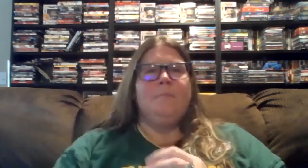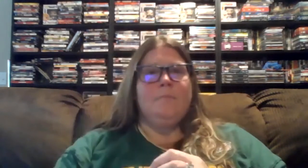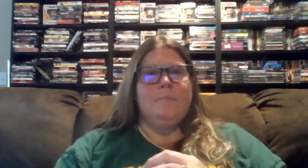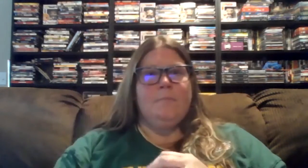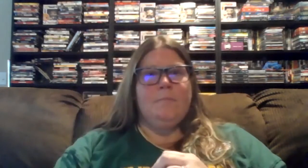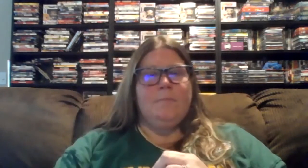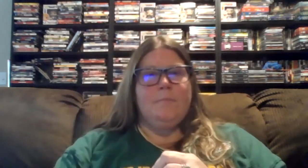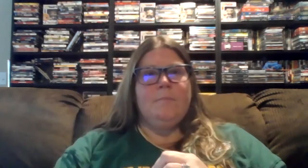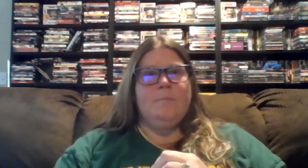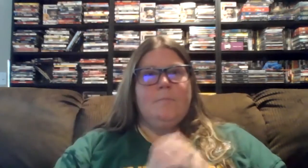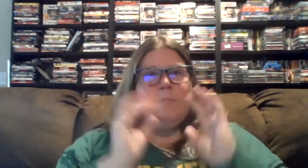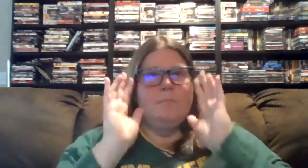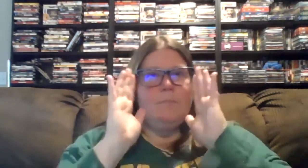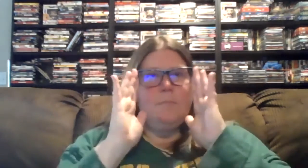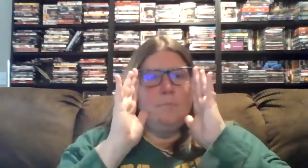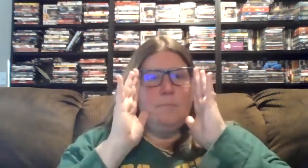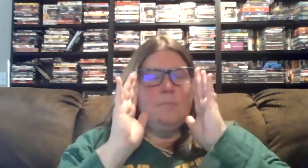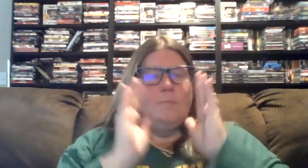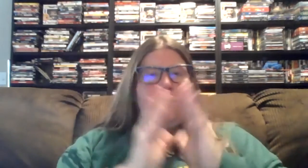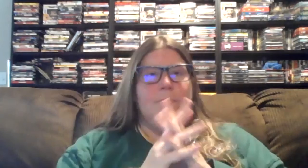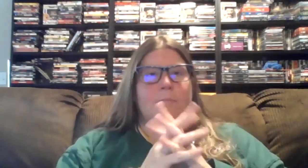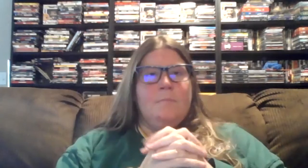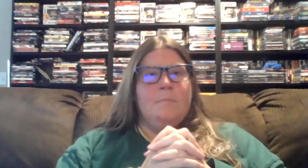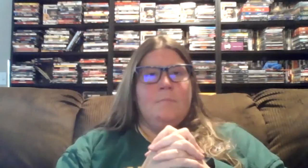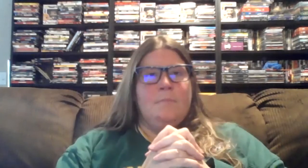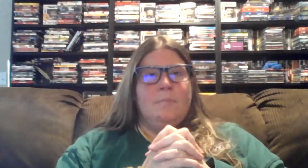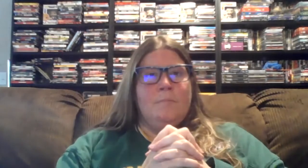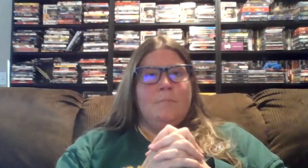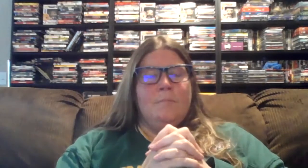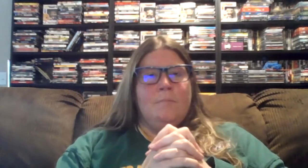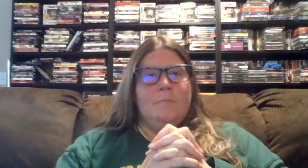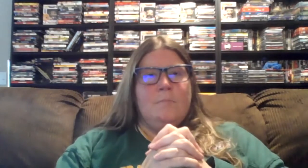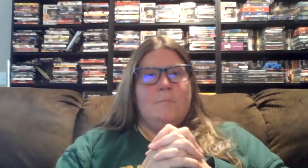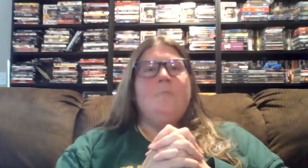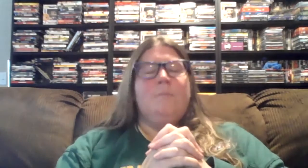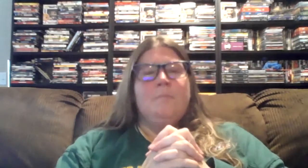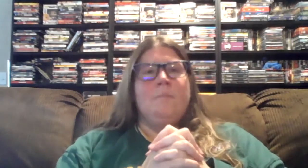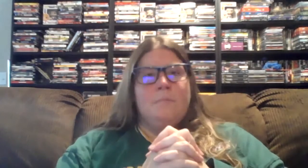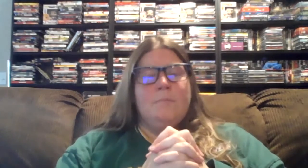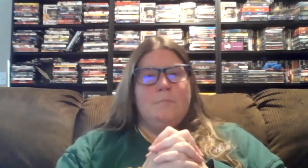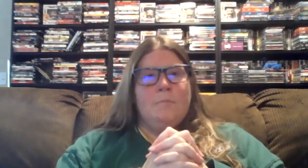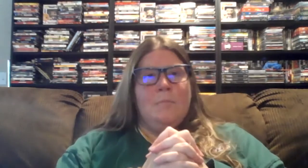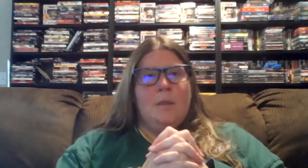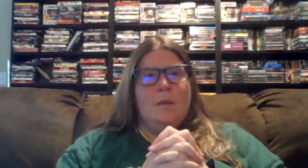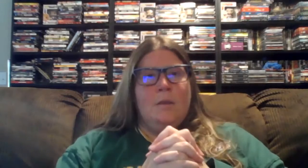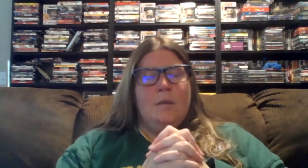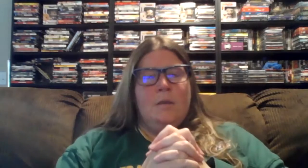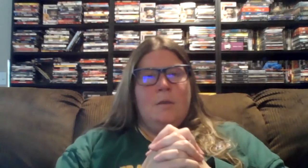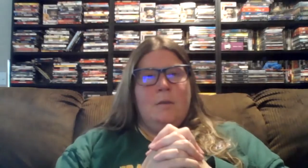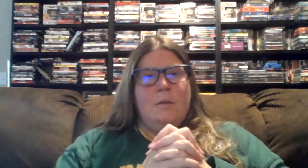hearing impaired as well as hearing impaired sign language. And it was really interesting to watch them as they